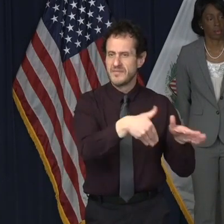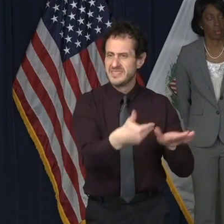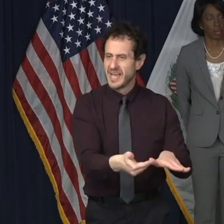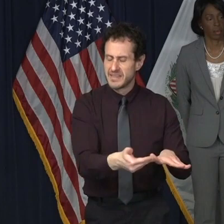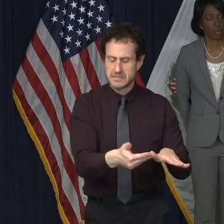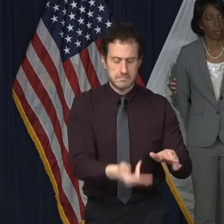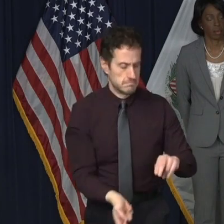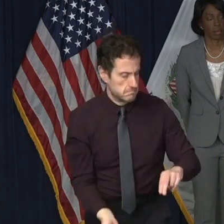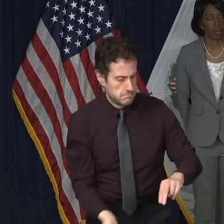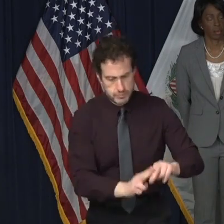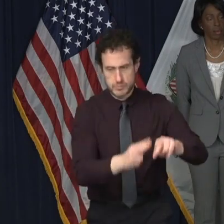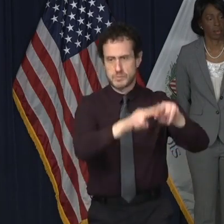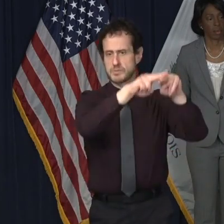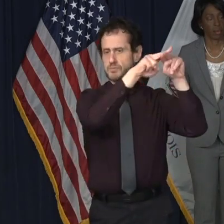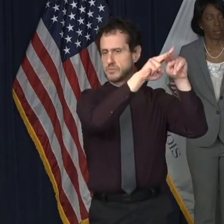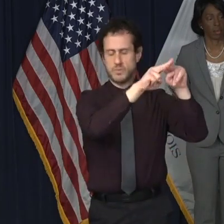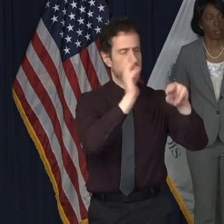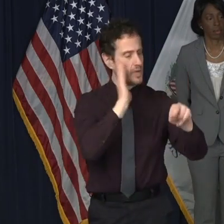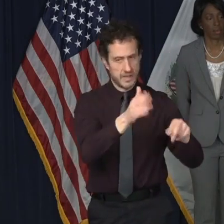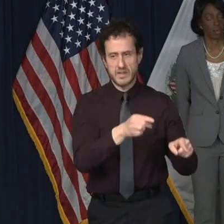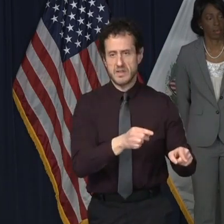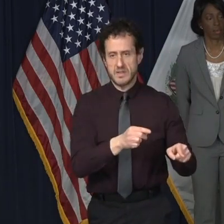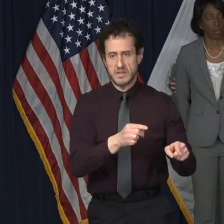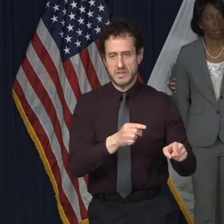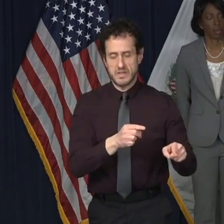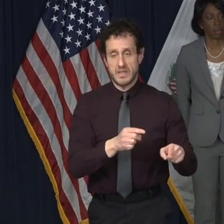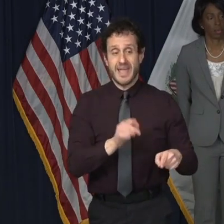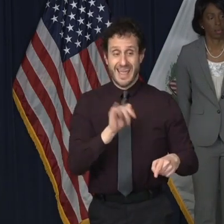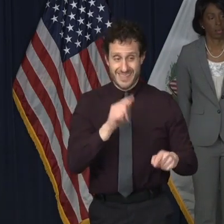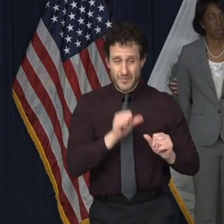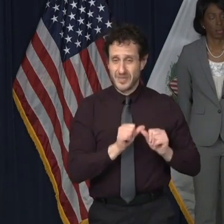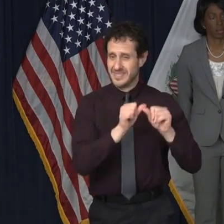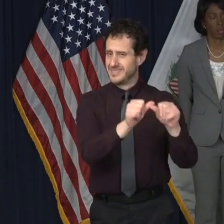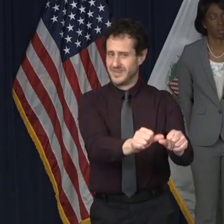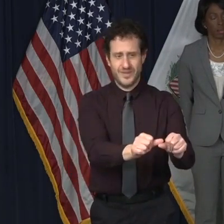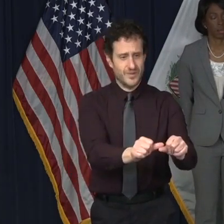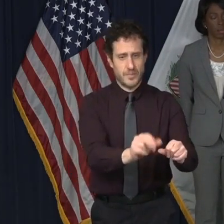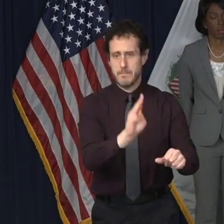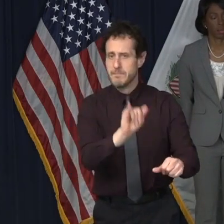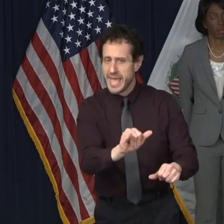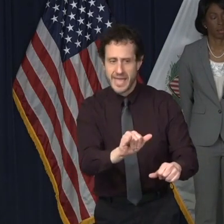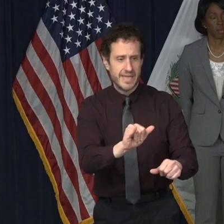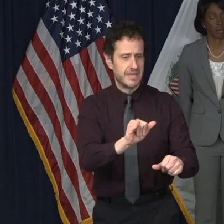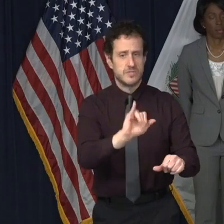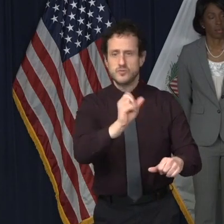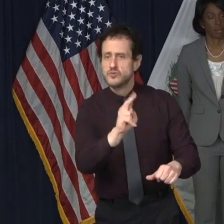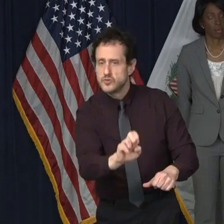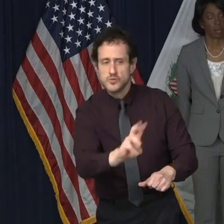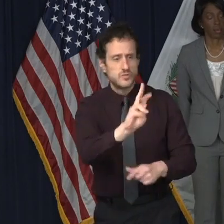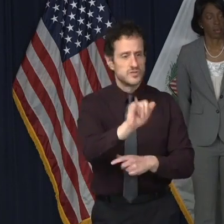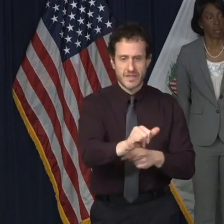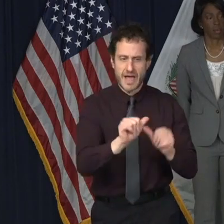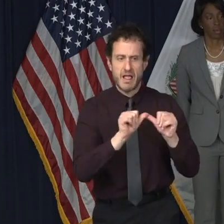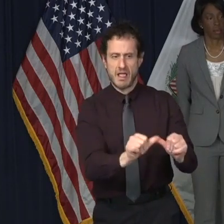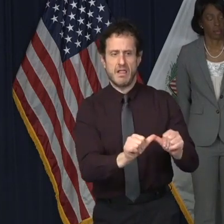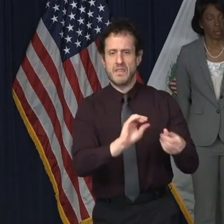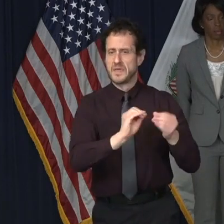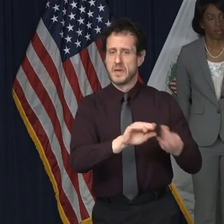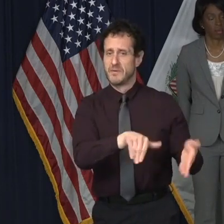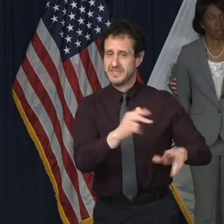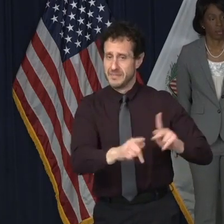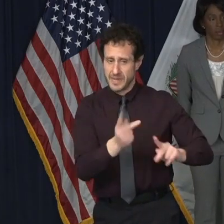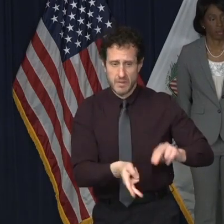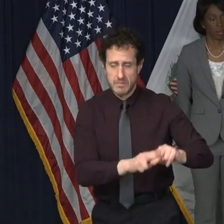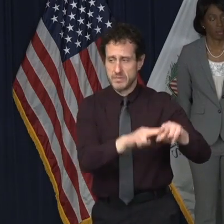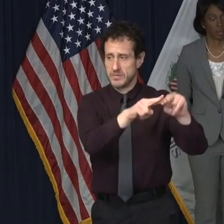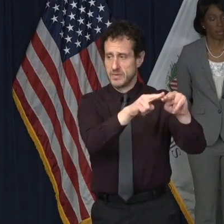the end of May, and that would last well into the summer. Our hospitals would be full, and